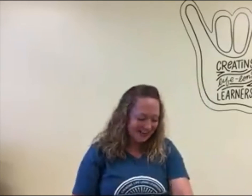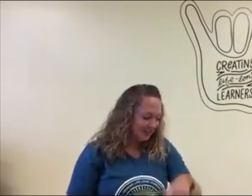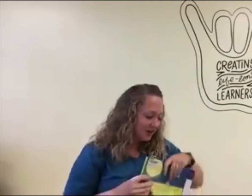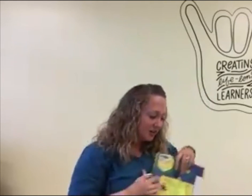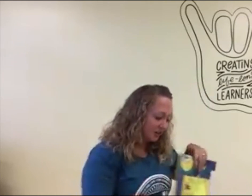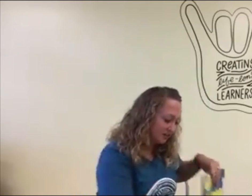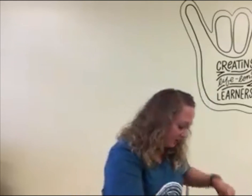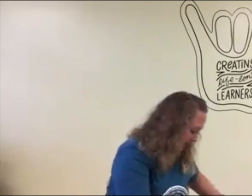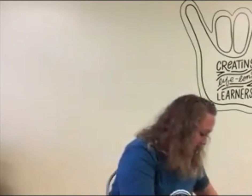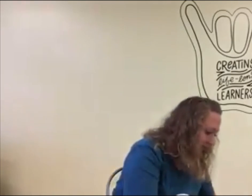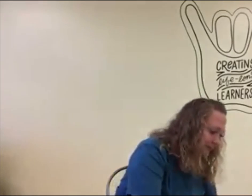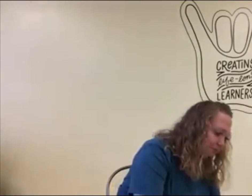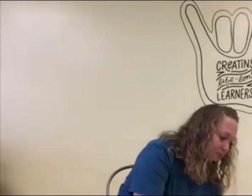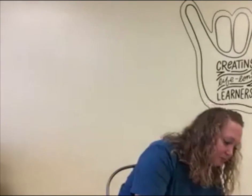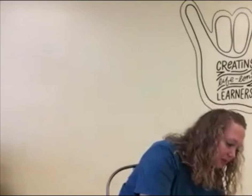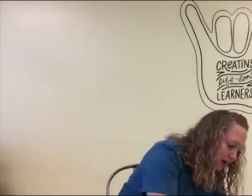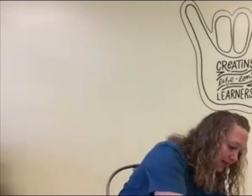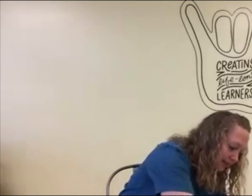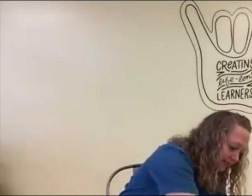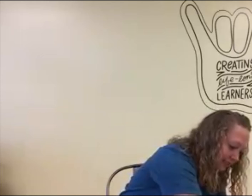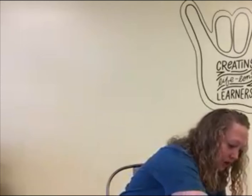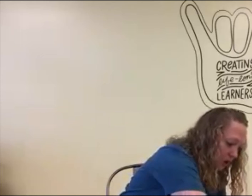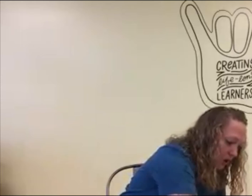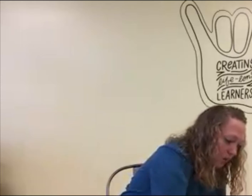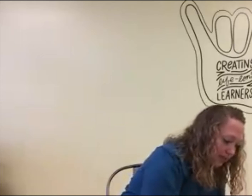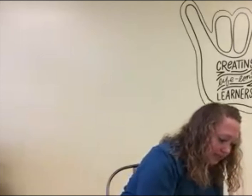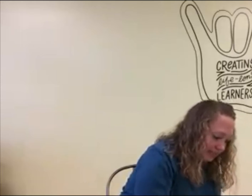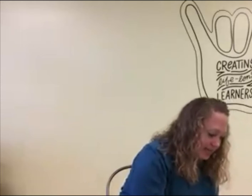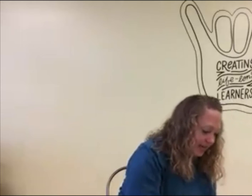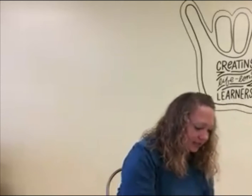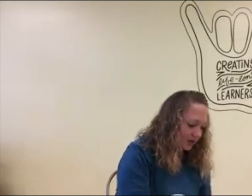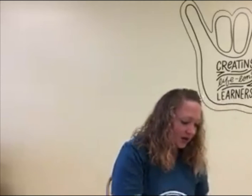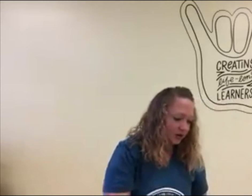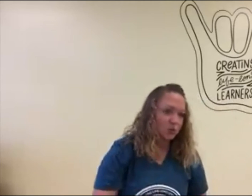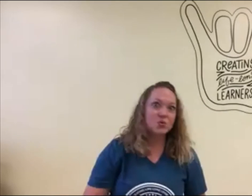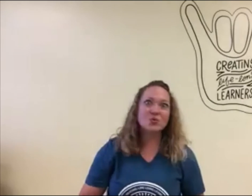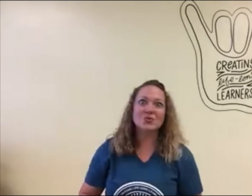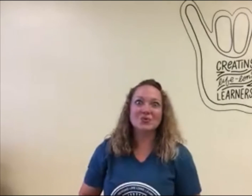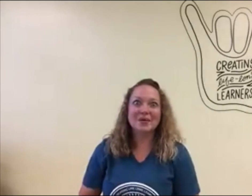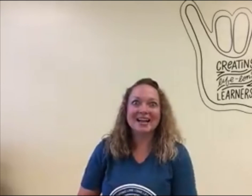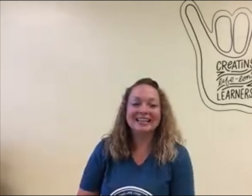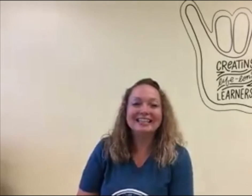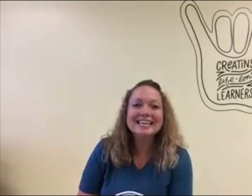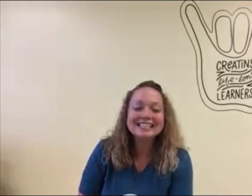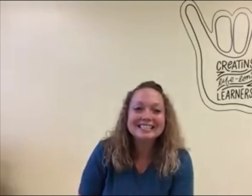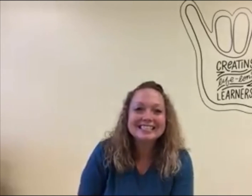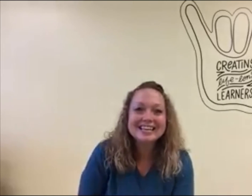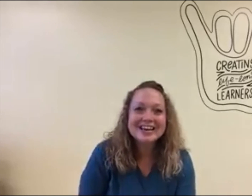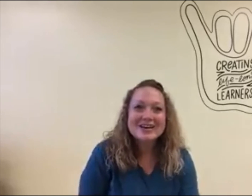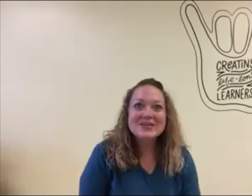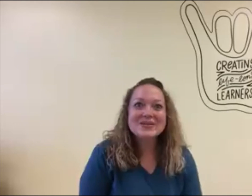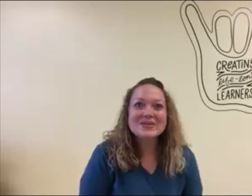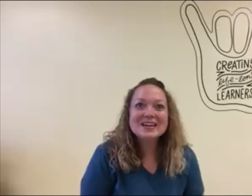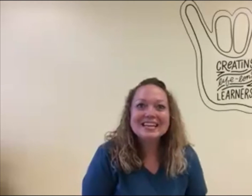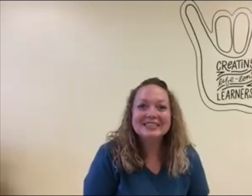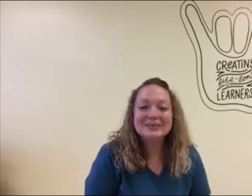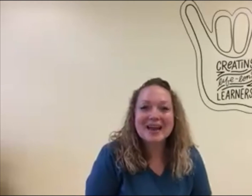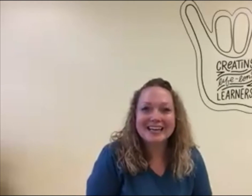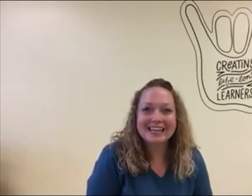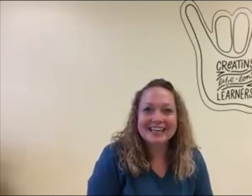good, friends. All right, let's see what is next on, my list. Who is ready to get